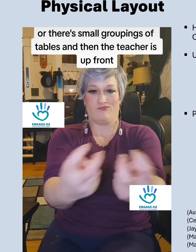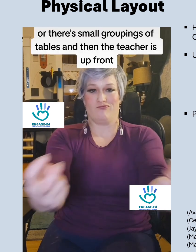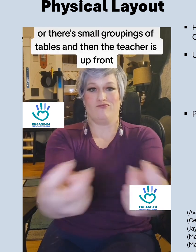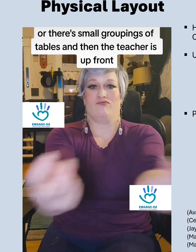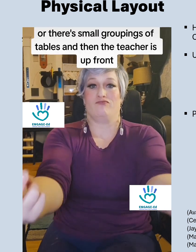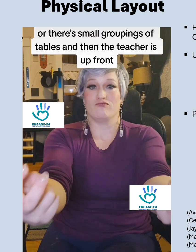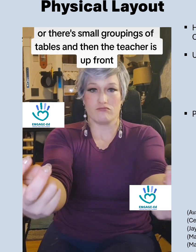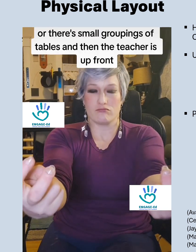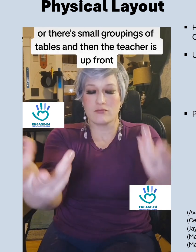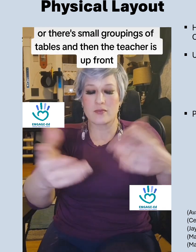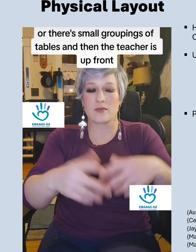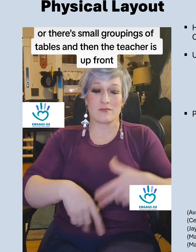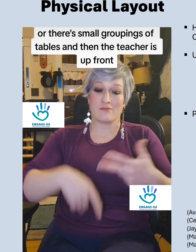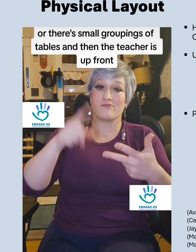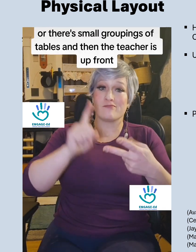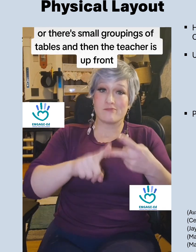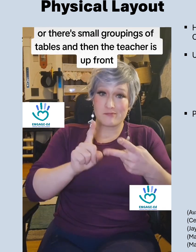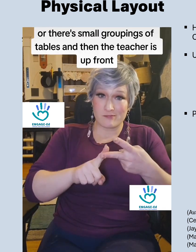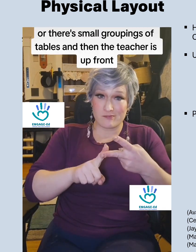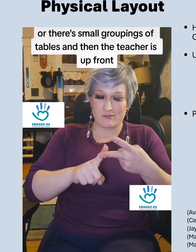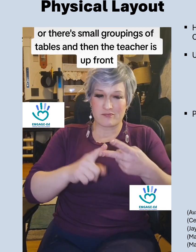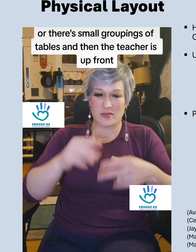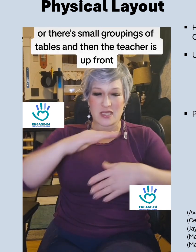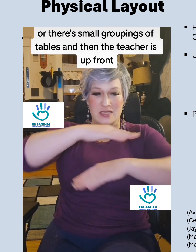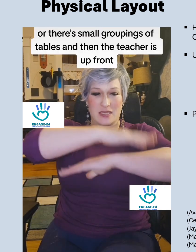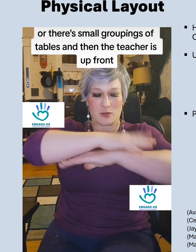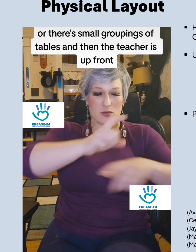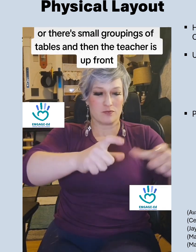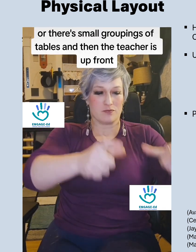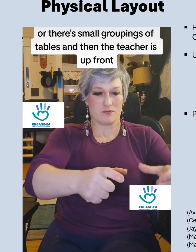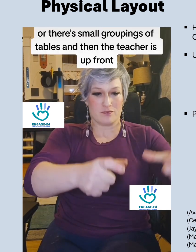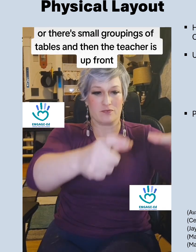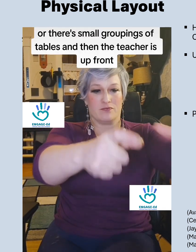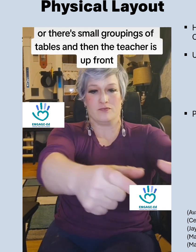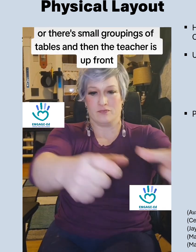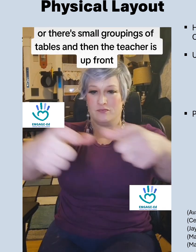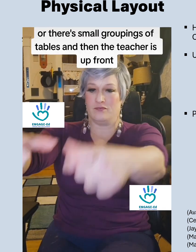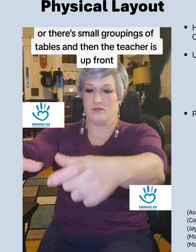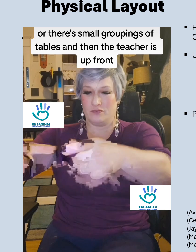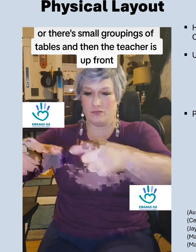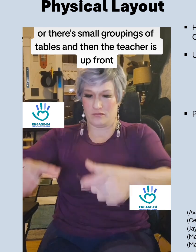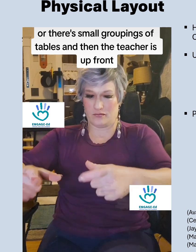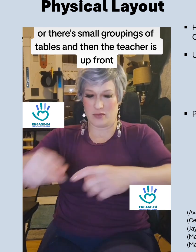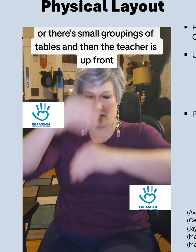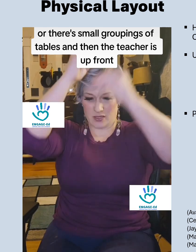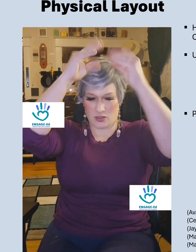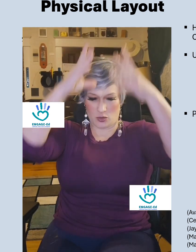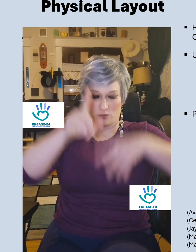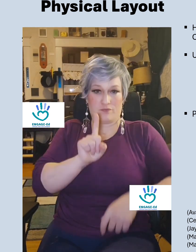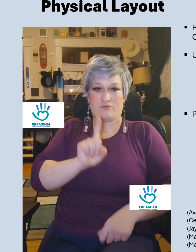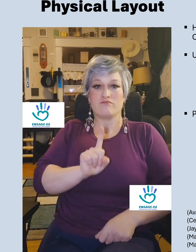or there's small groupings of tables, and then the teacher is up front.